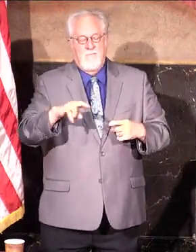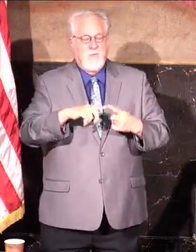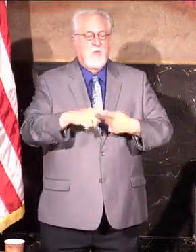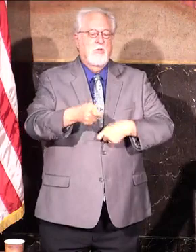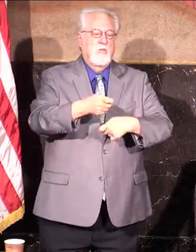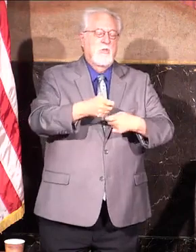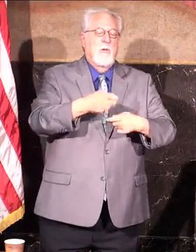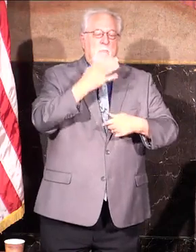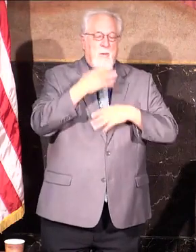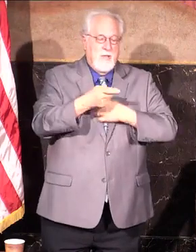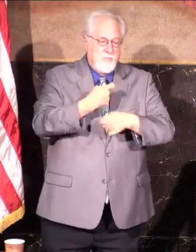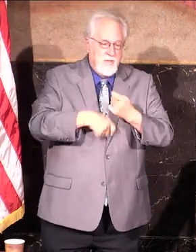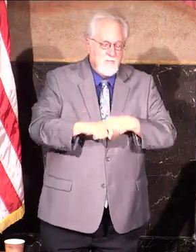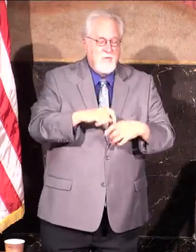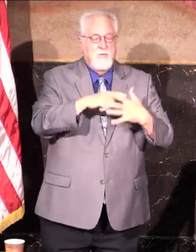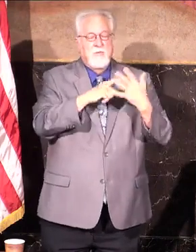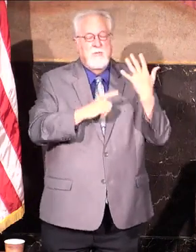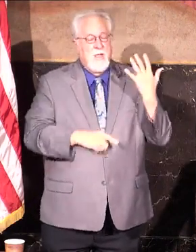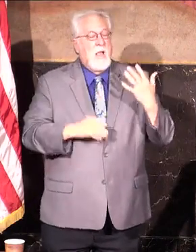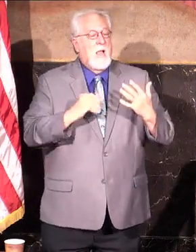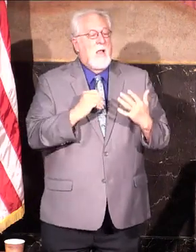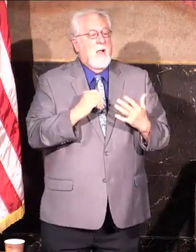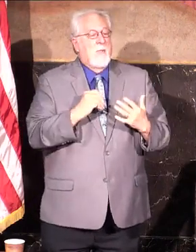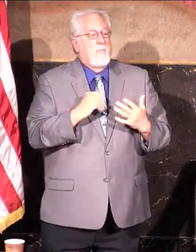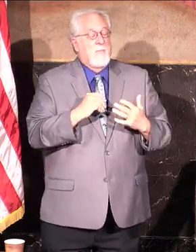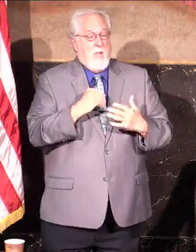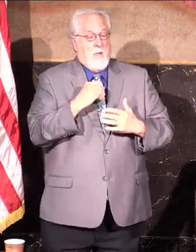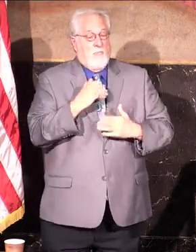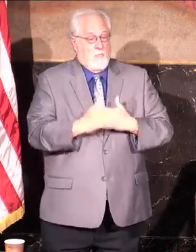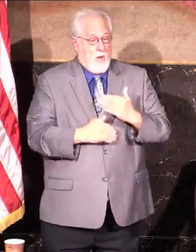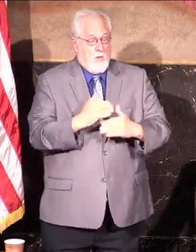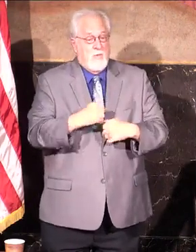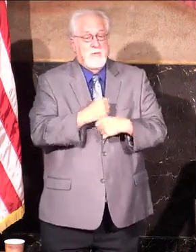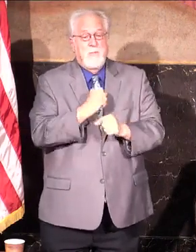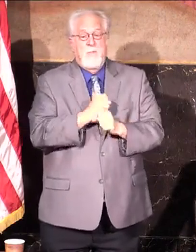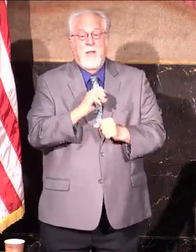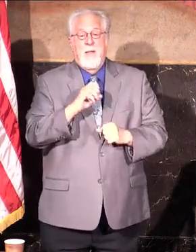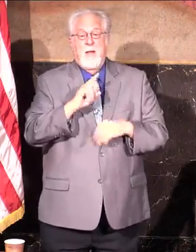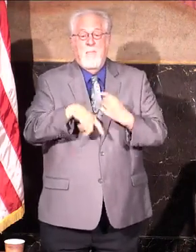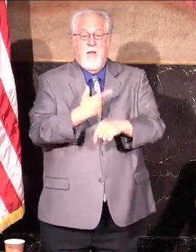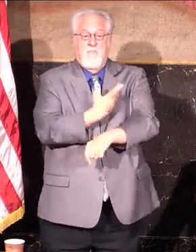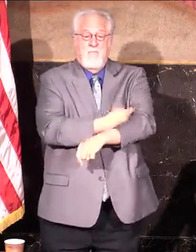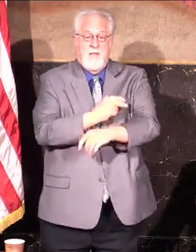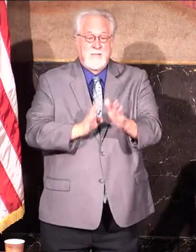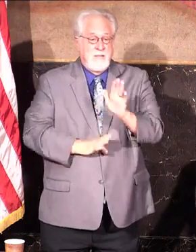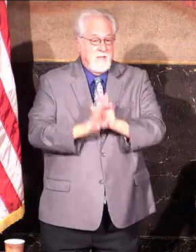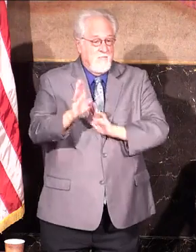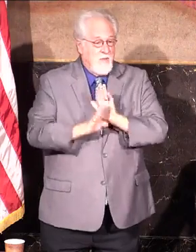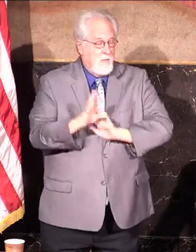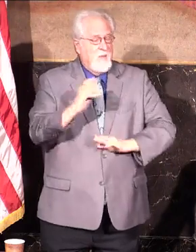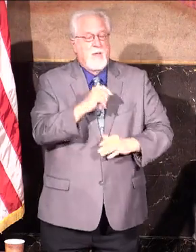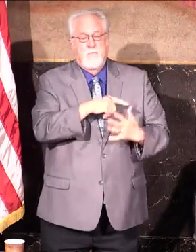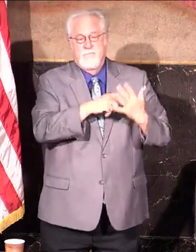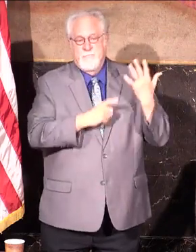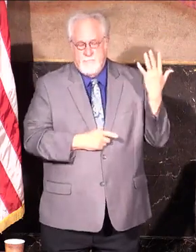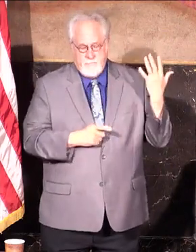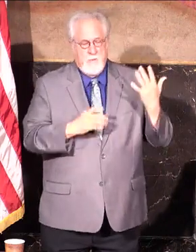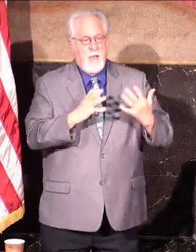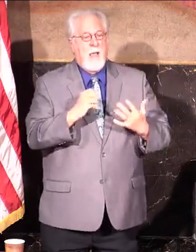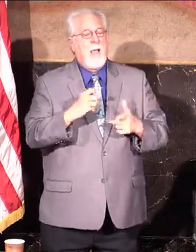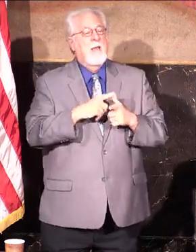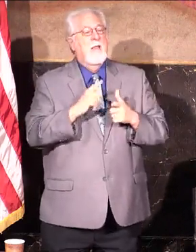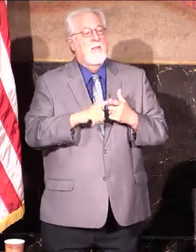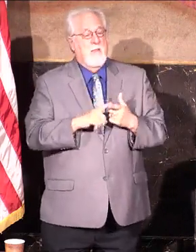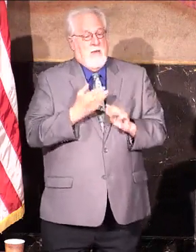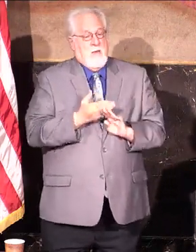talked about the progress being made on vaccine development and so forth. And then